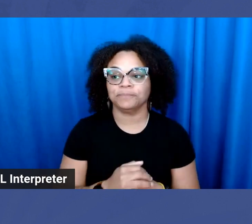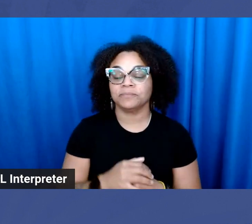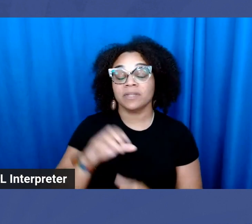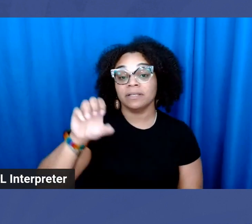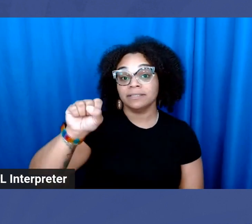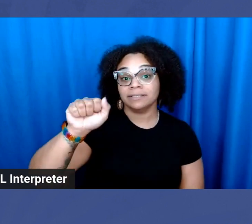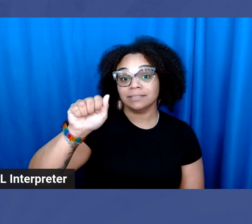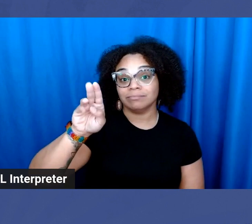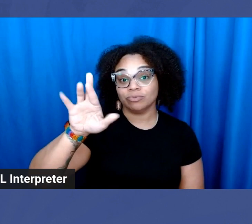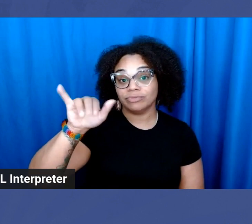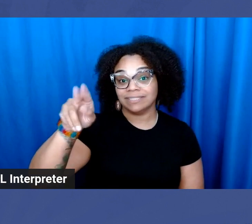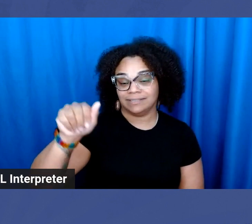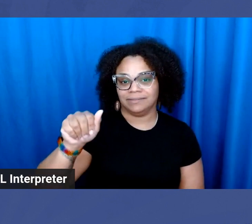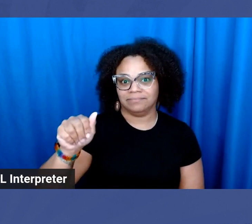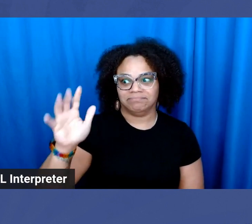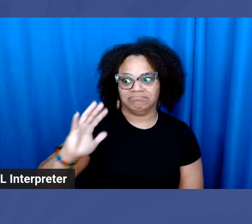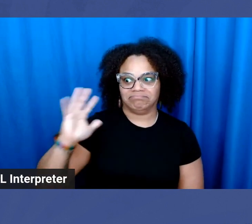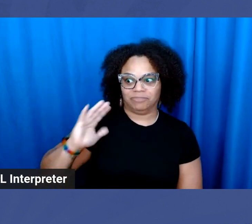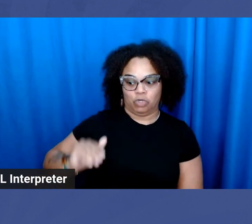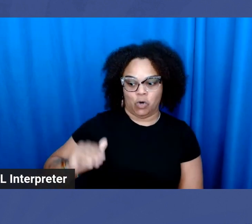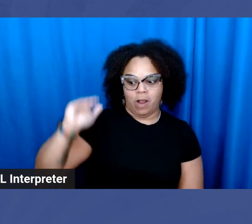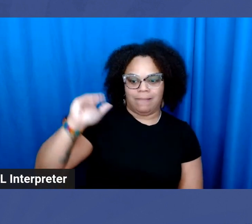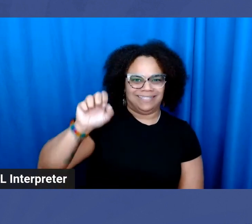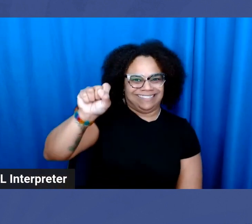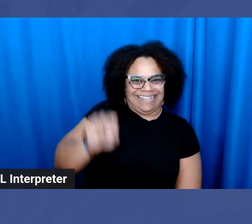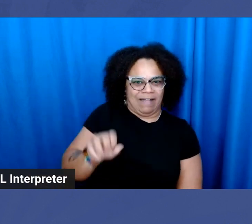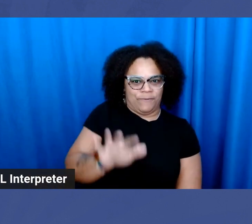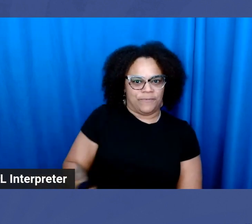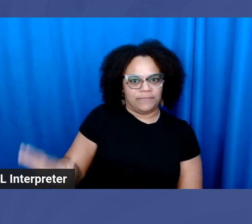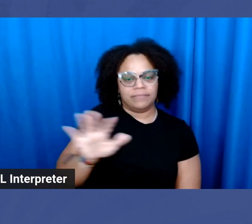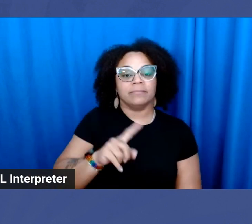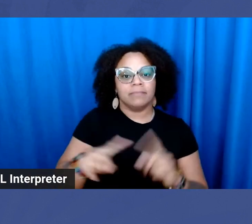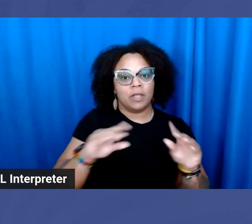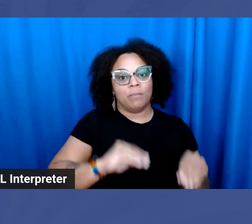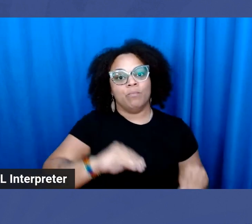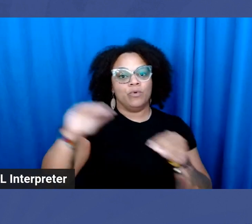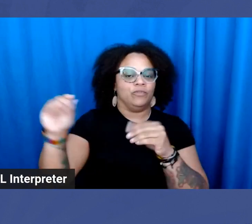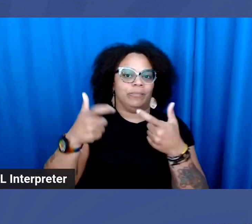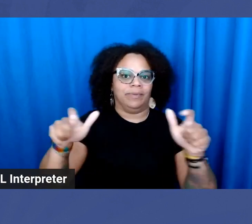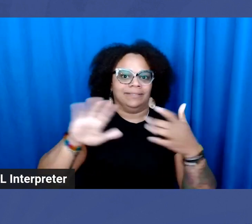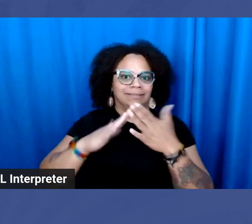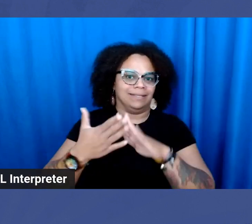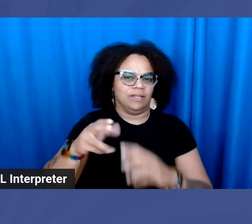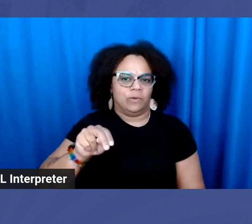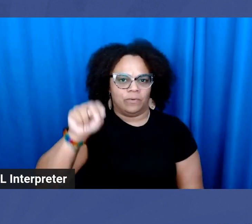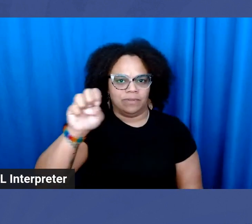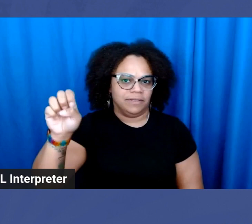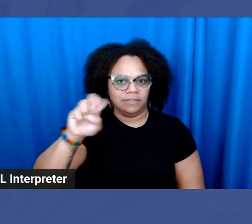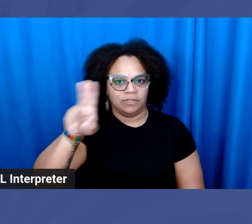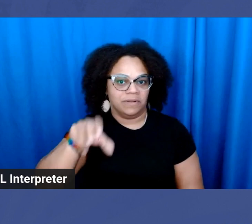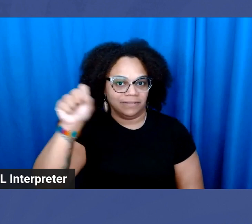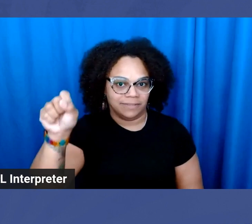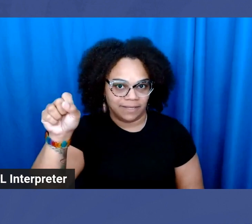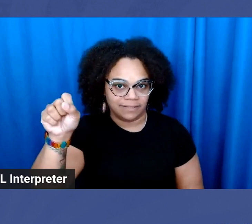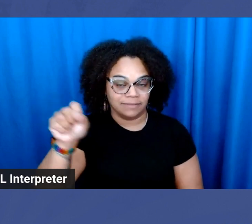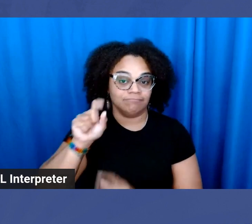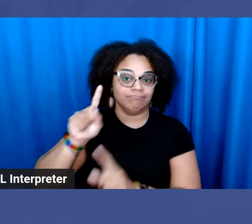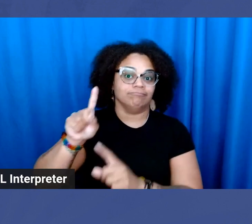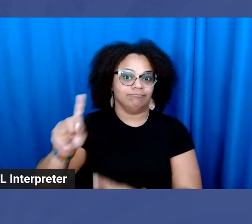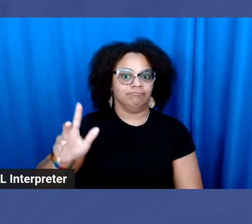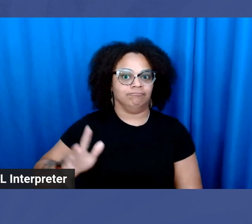Sabrina grew up in the South, but she moved to a large city in the northeastern United States to attend a prestigious